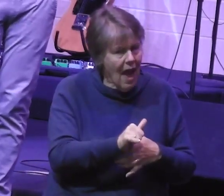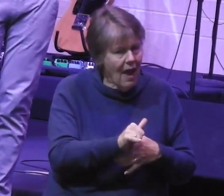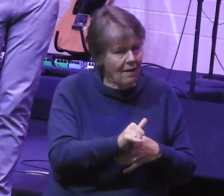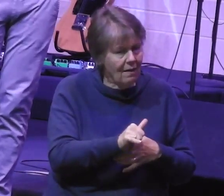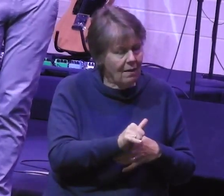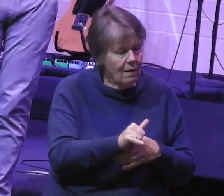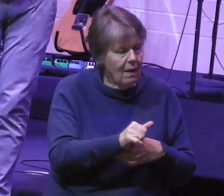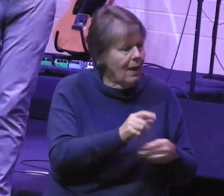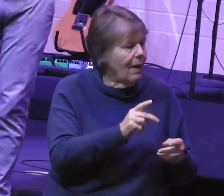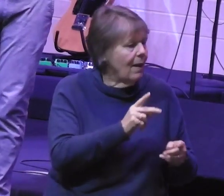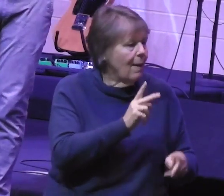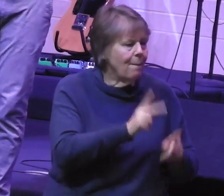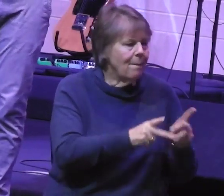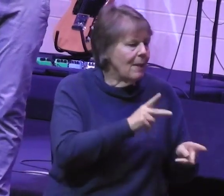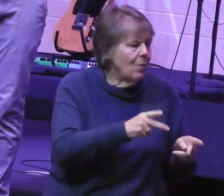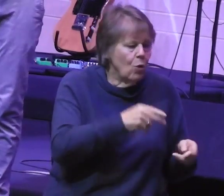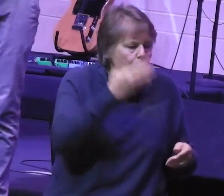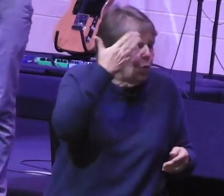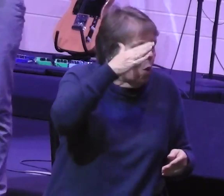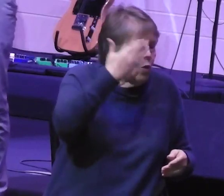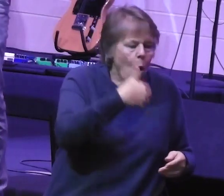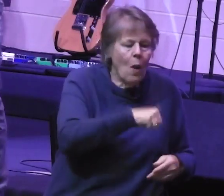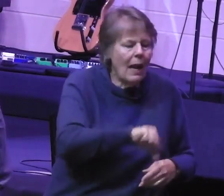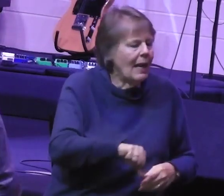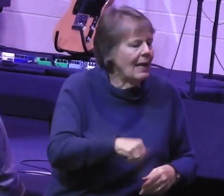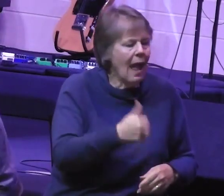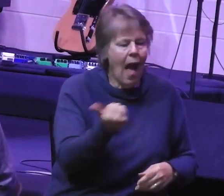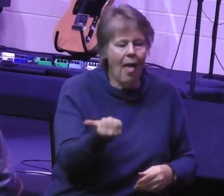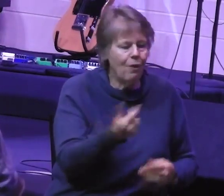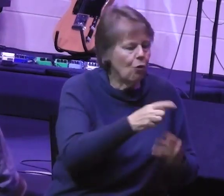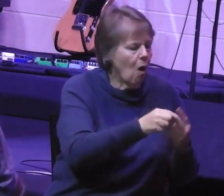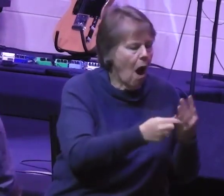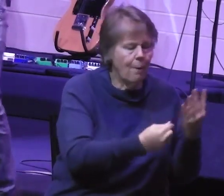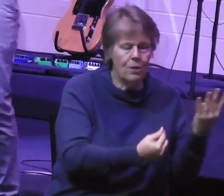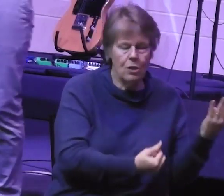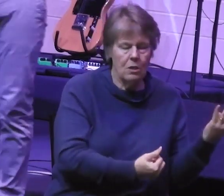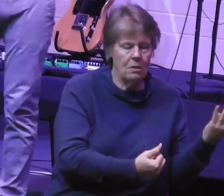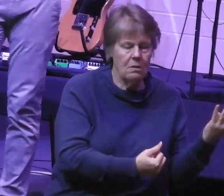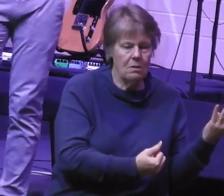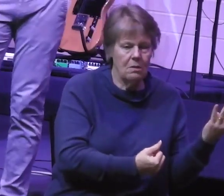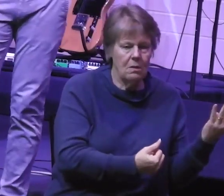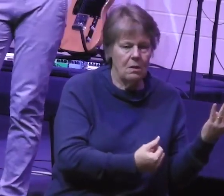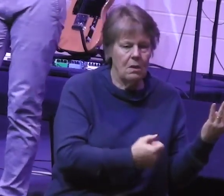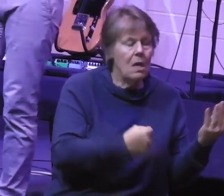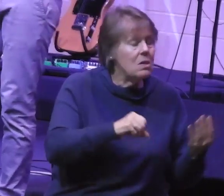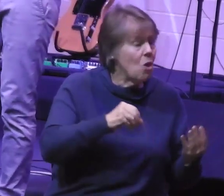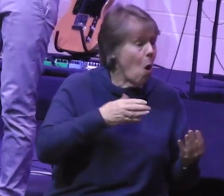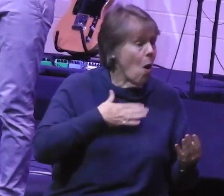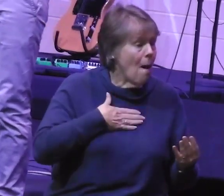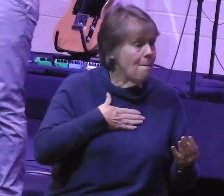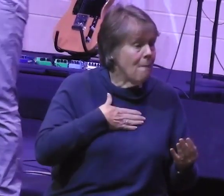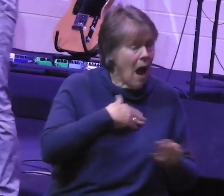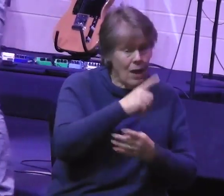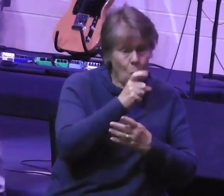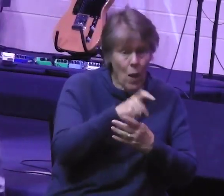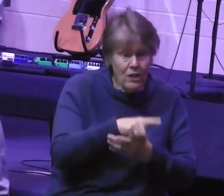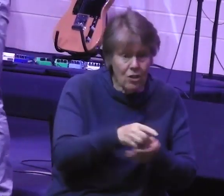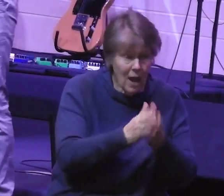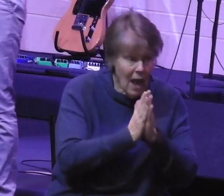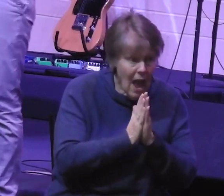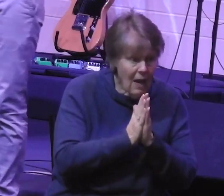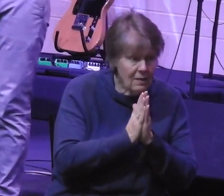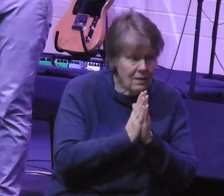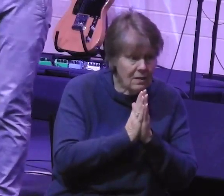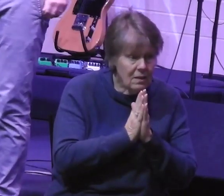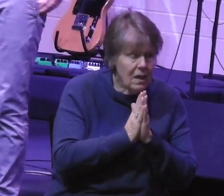no other option. And here's my question. Where have you encountered this in your life,